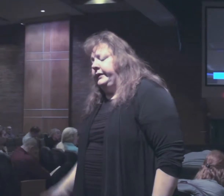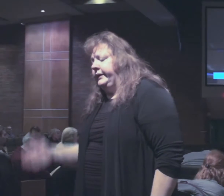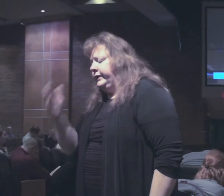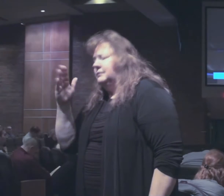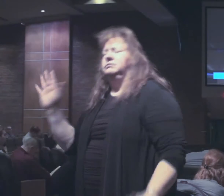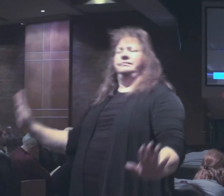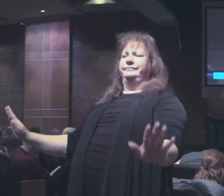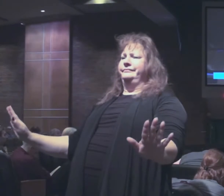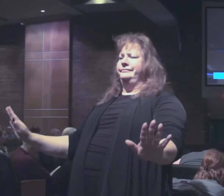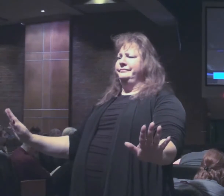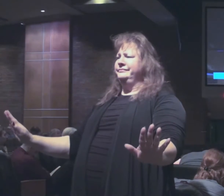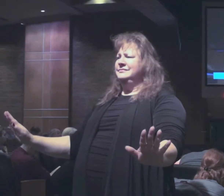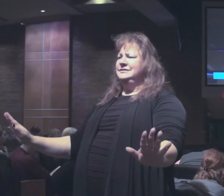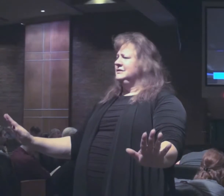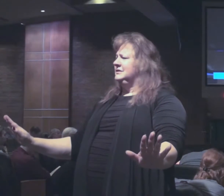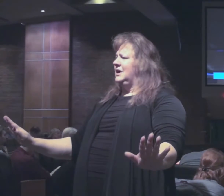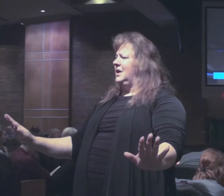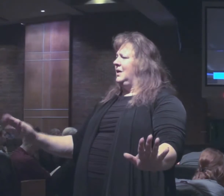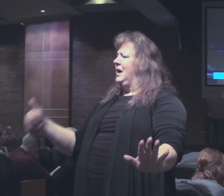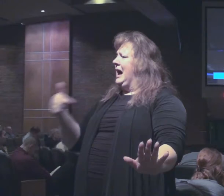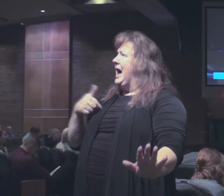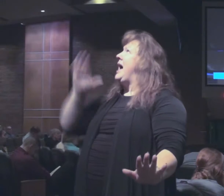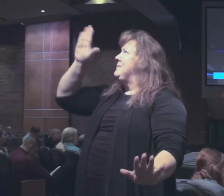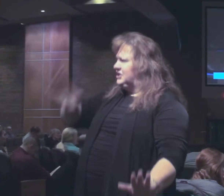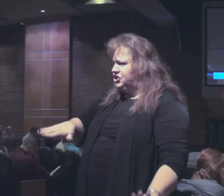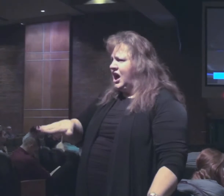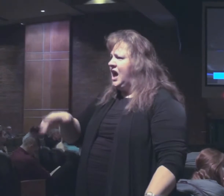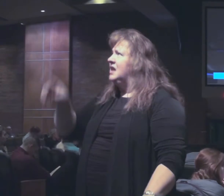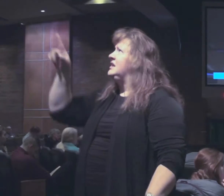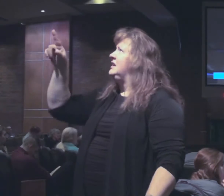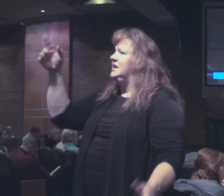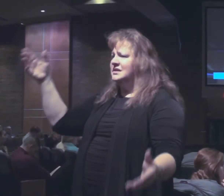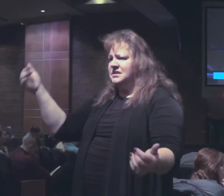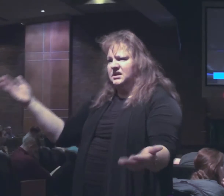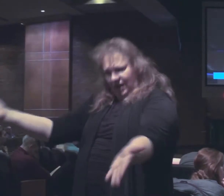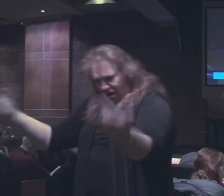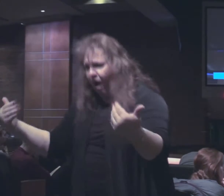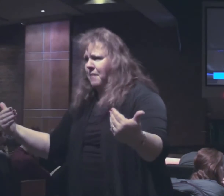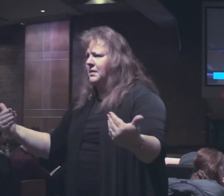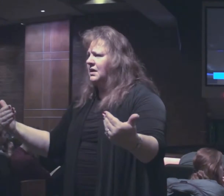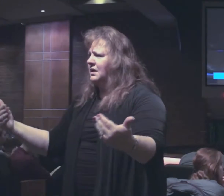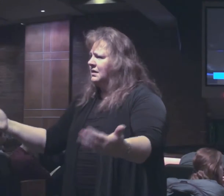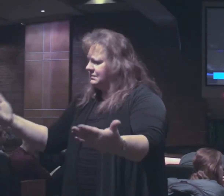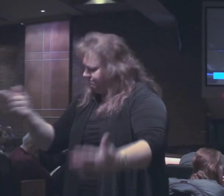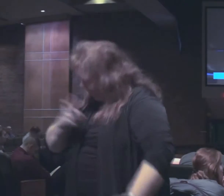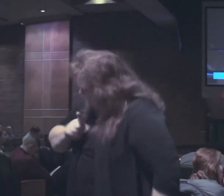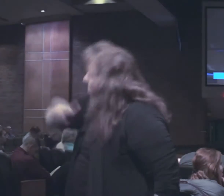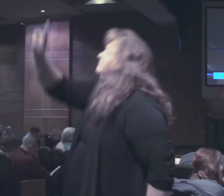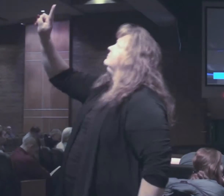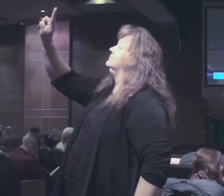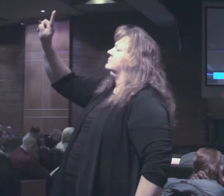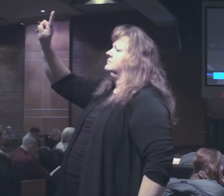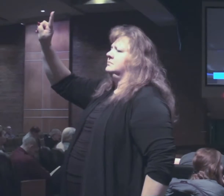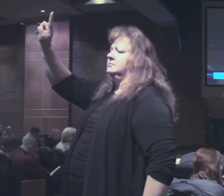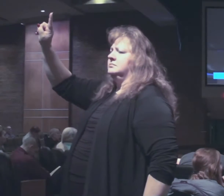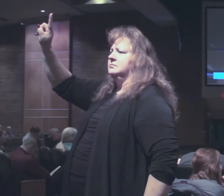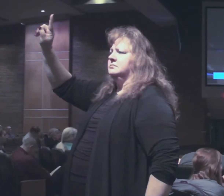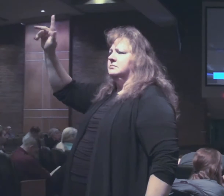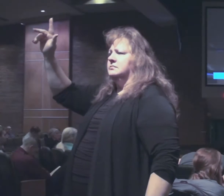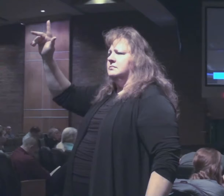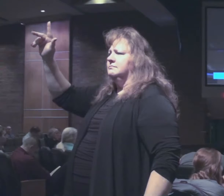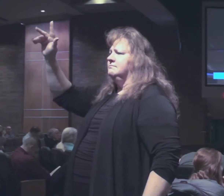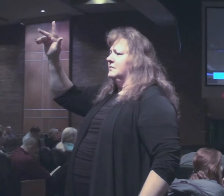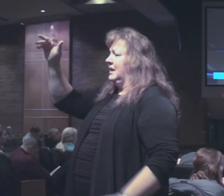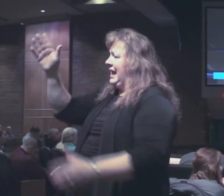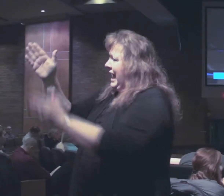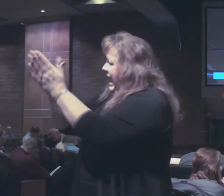just, what? I'm His child. He says, come. Come with confidence.